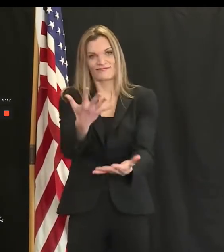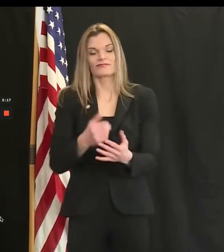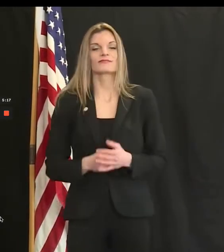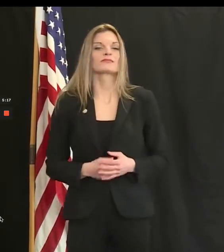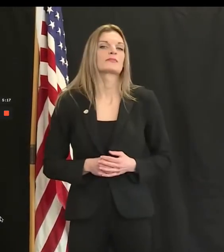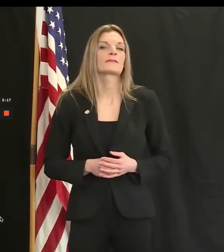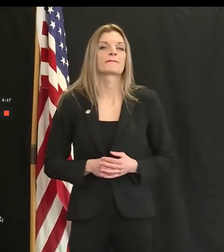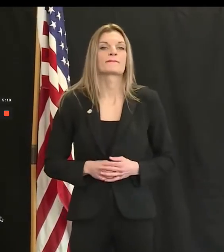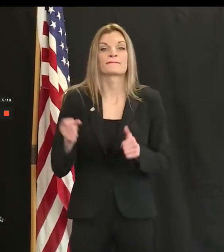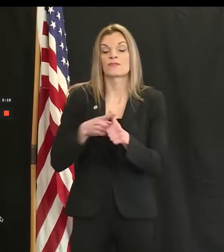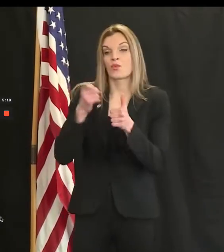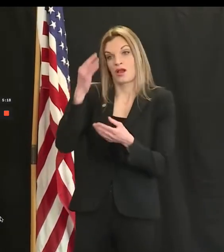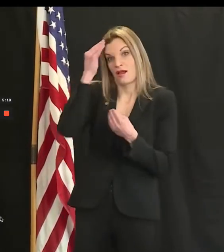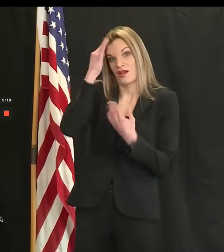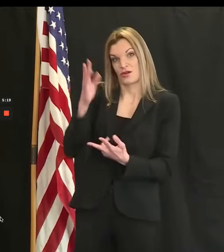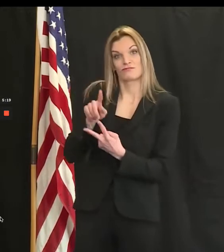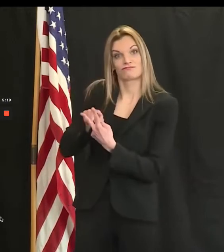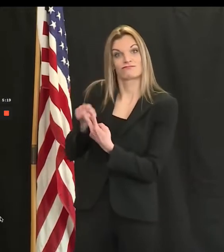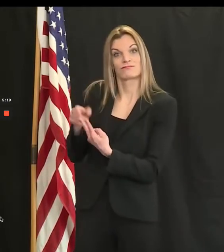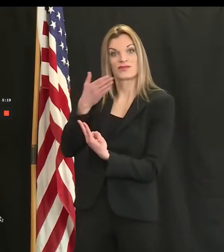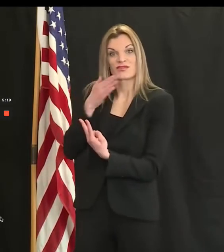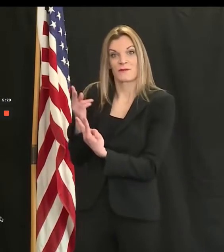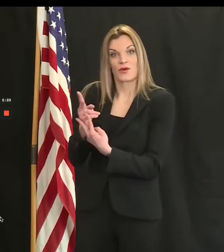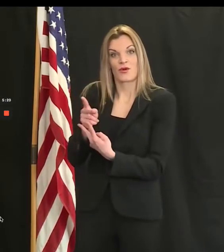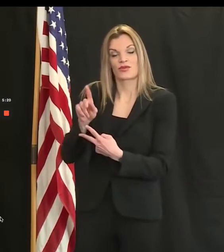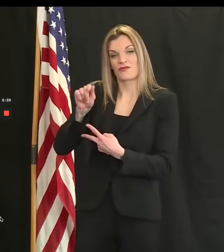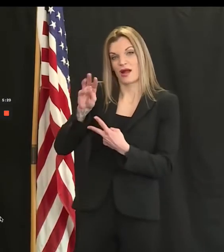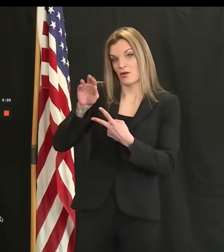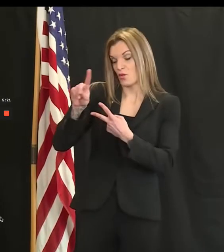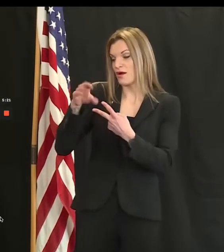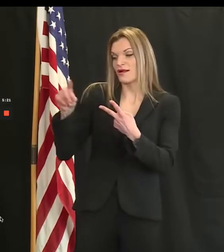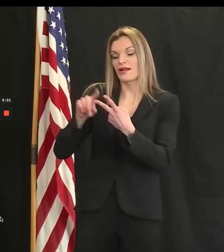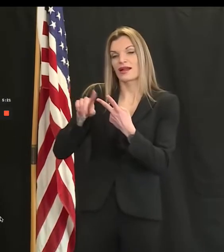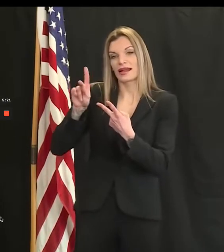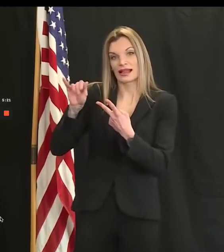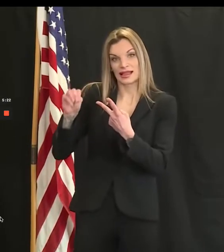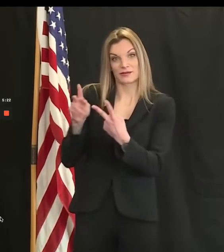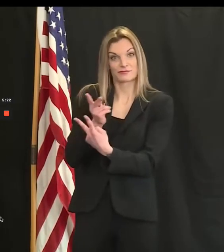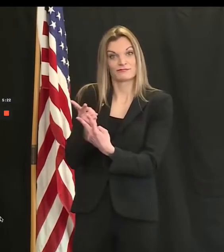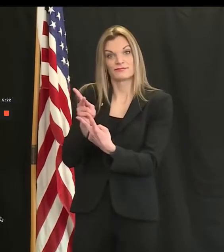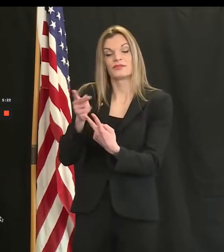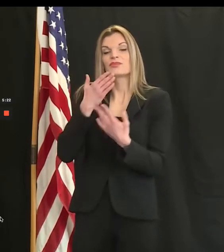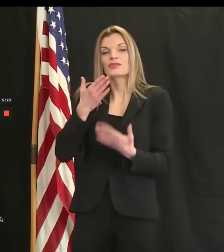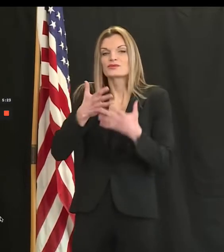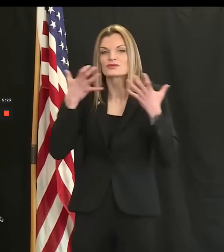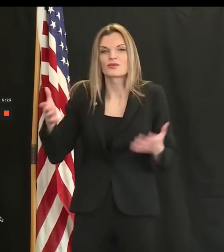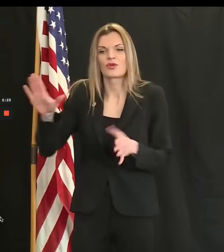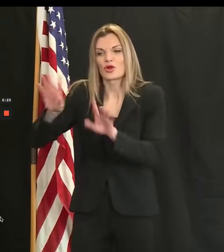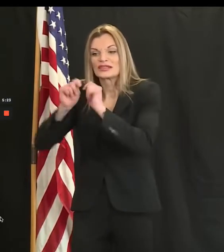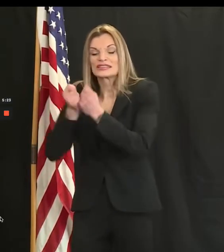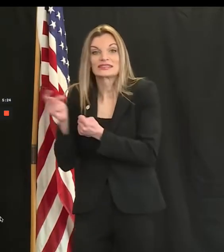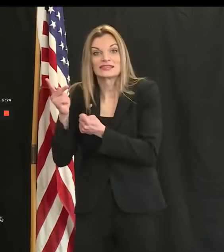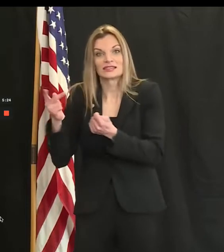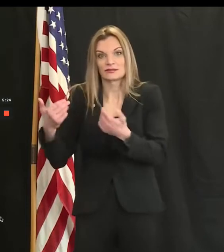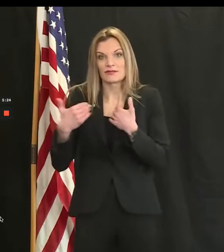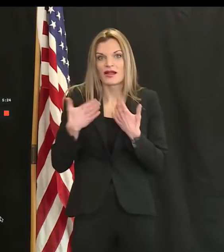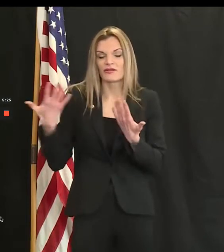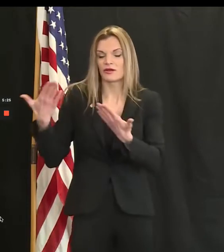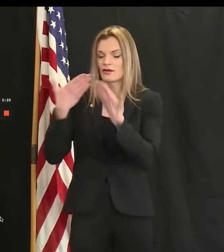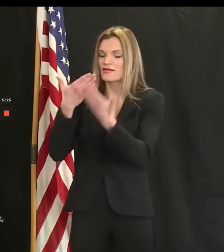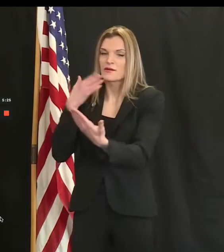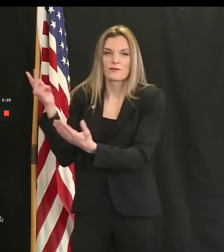opportunity to thank Fadwa and to thank Kim and their incredible team of prosecutors and investigators. They